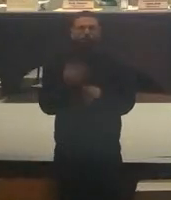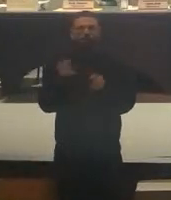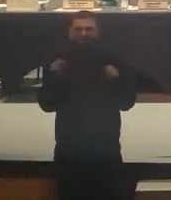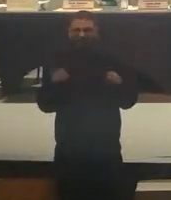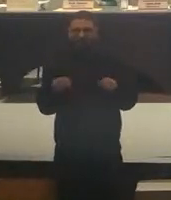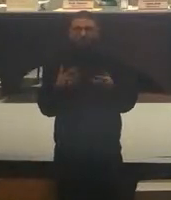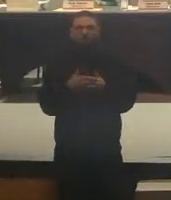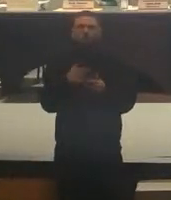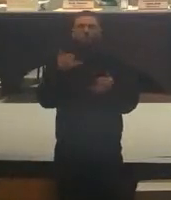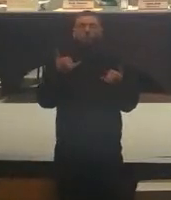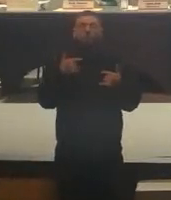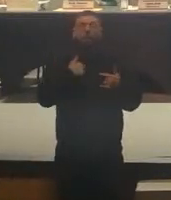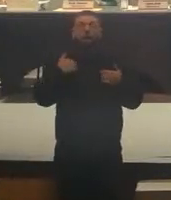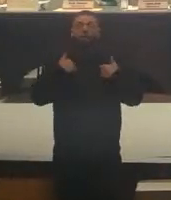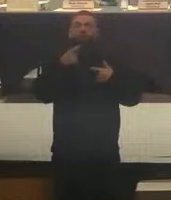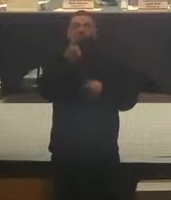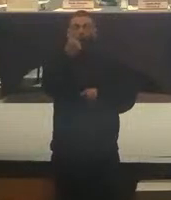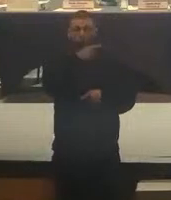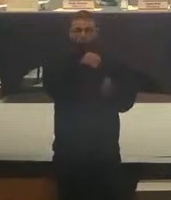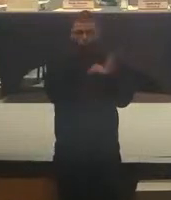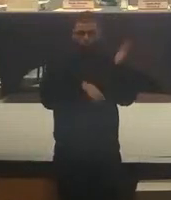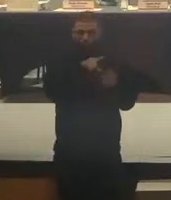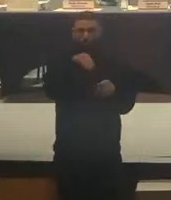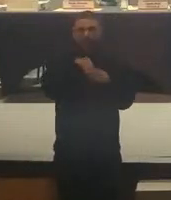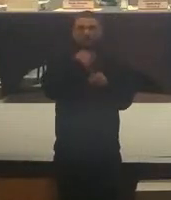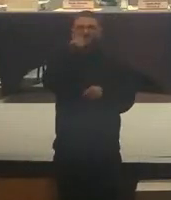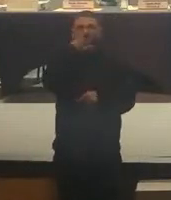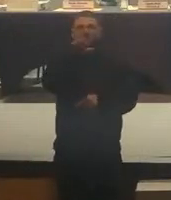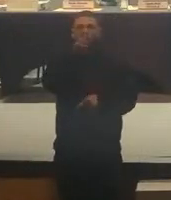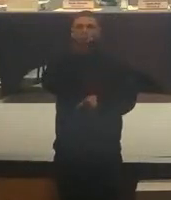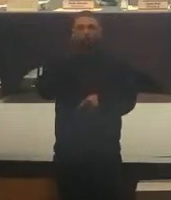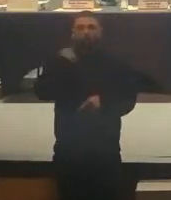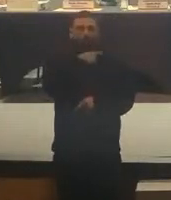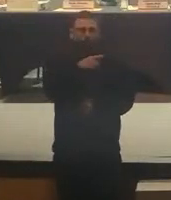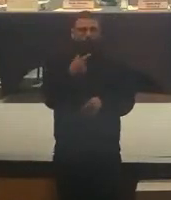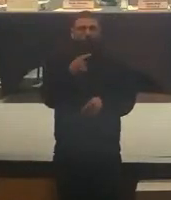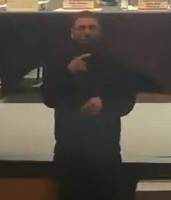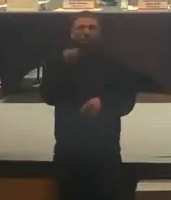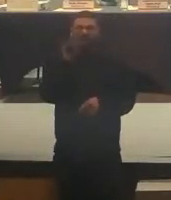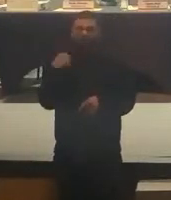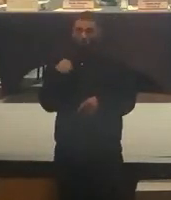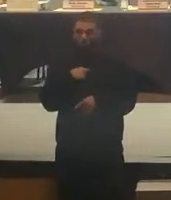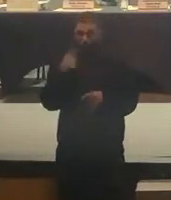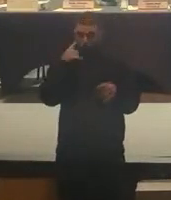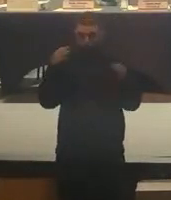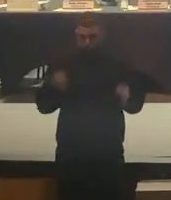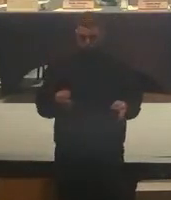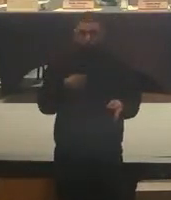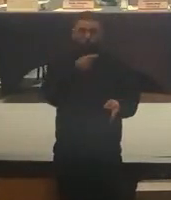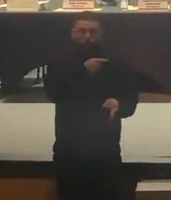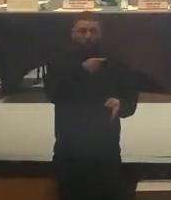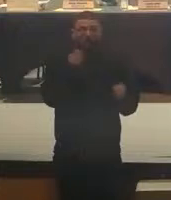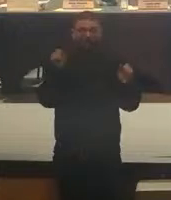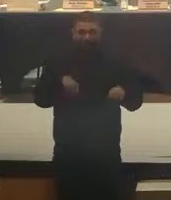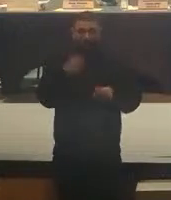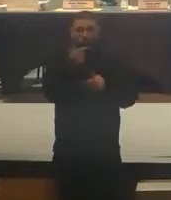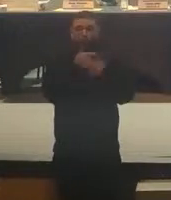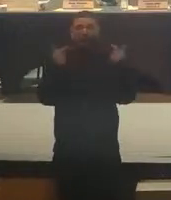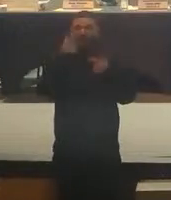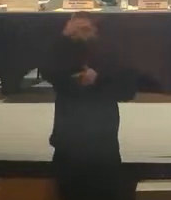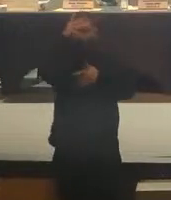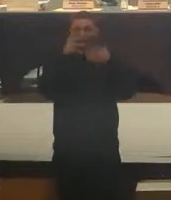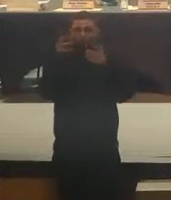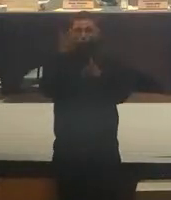at Del Webb. If and it is chosen that we are going to grandfather in those students, I have a current fifth grader who